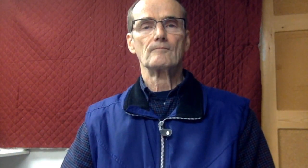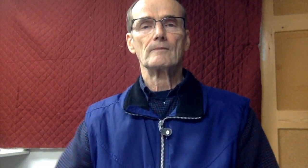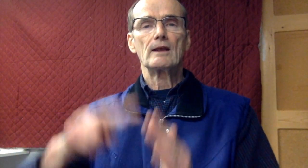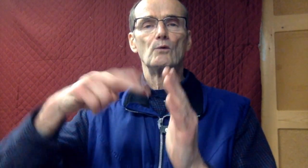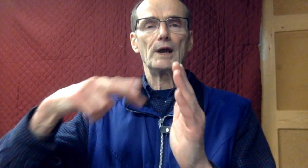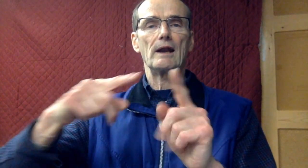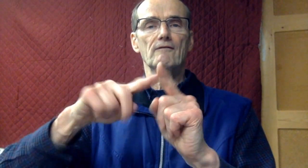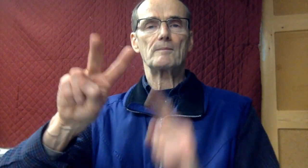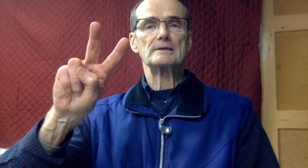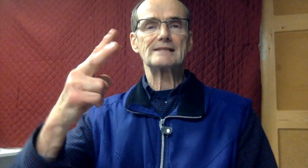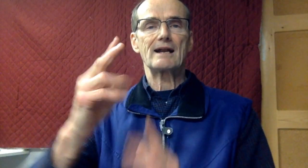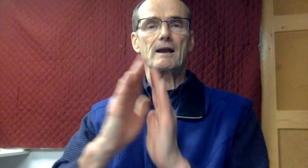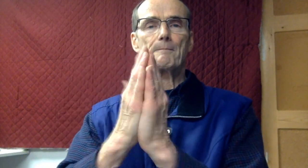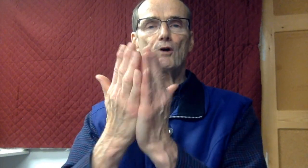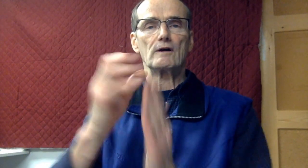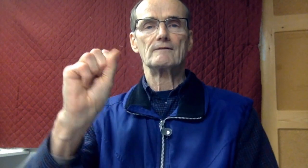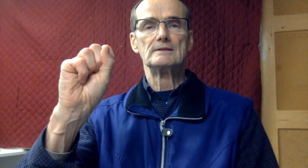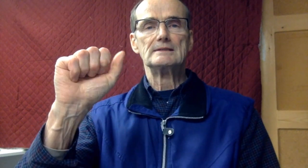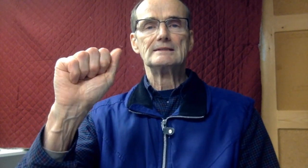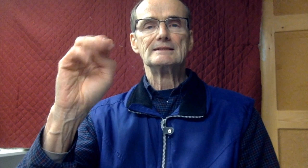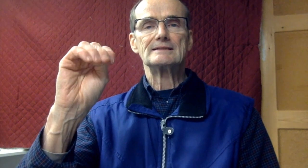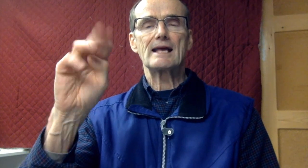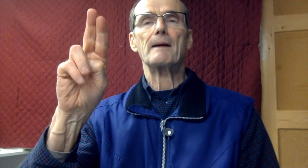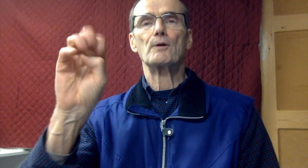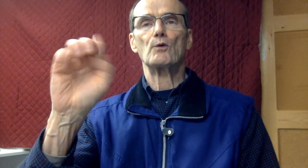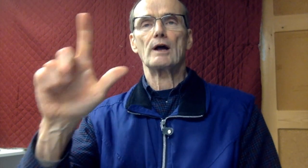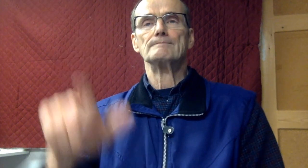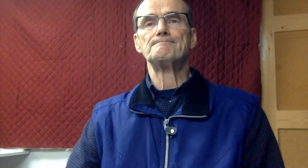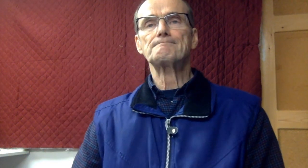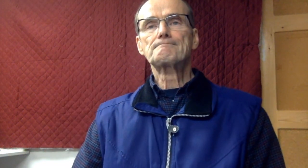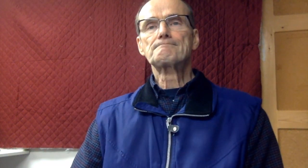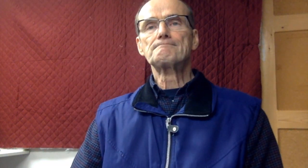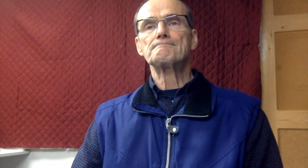first reading. A reading from the second book of Samuel.